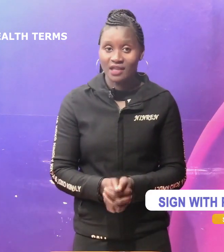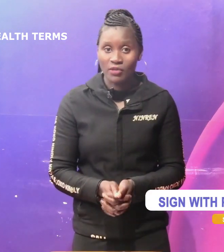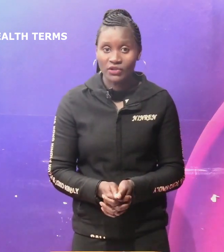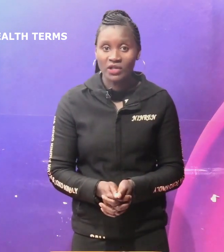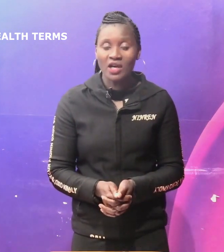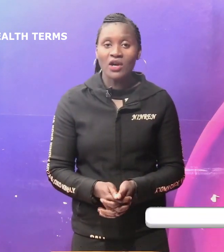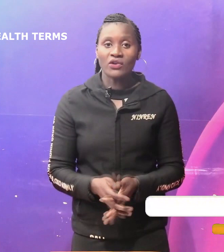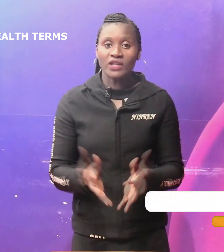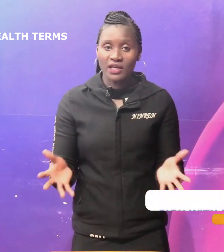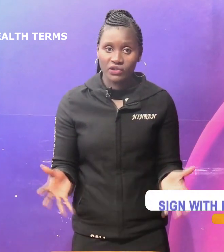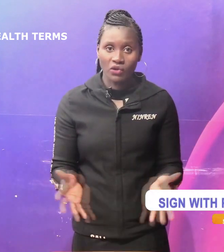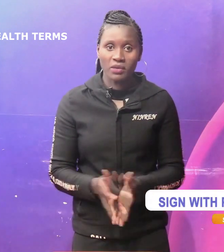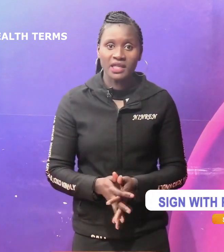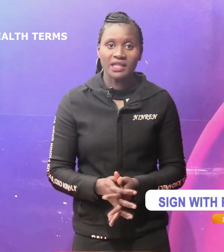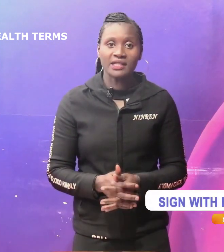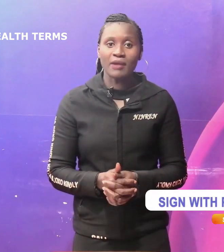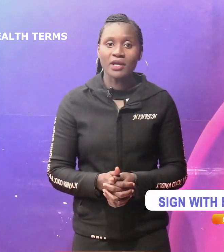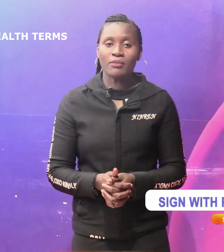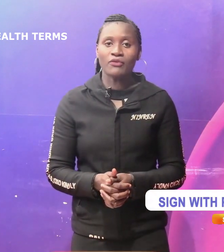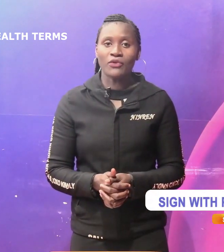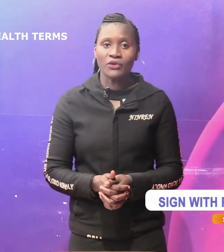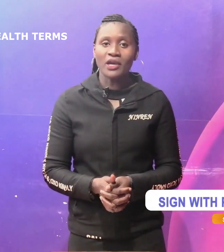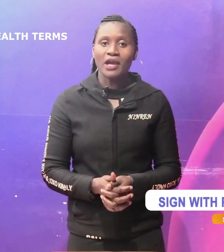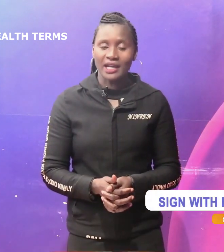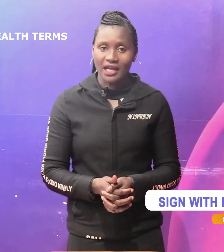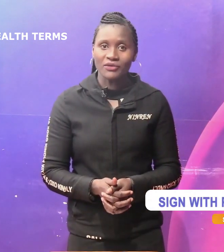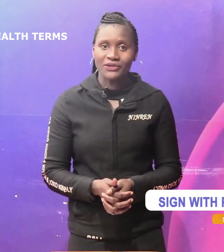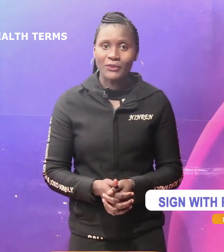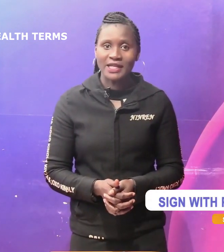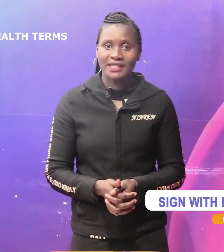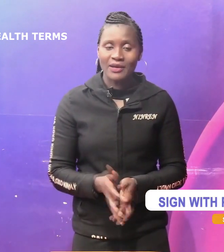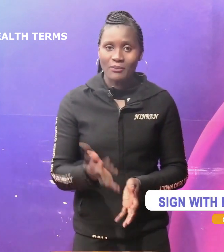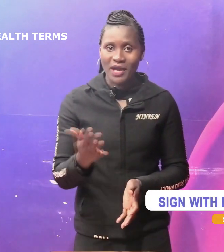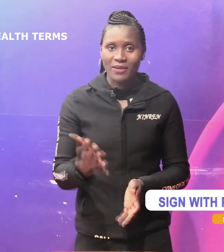episode or the next topic that is coming up for you. I love you so much. Bye-bye.